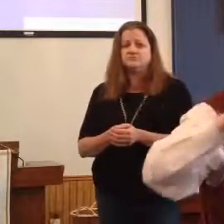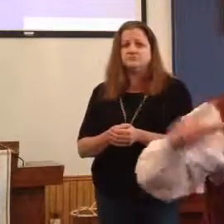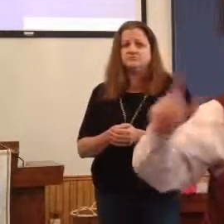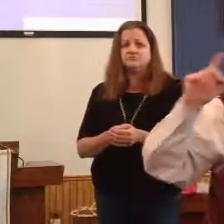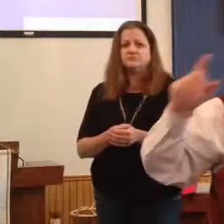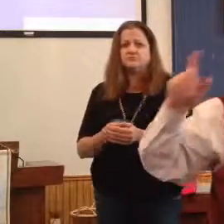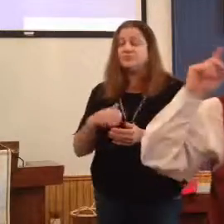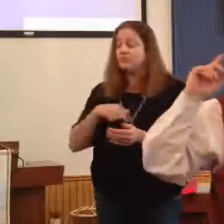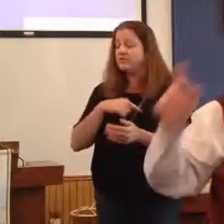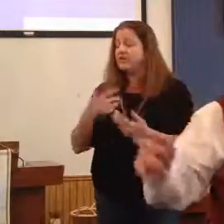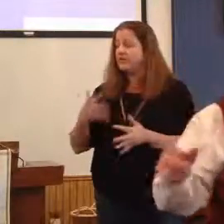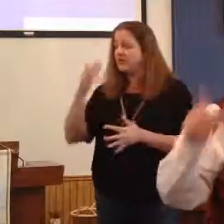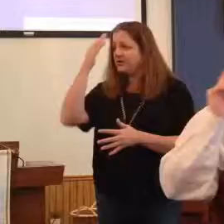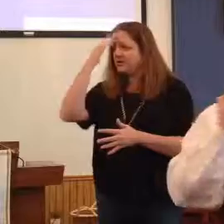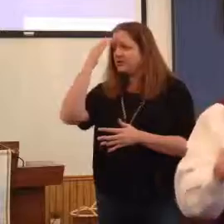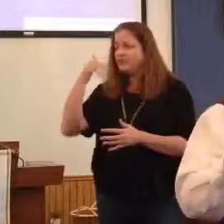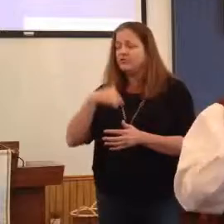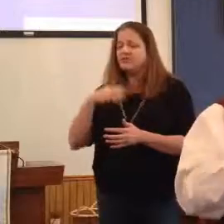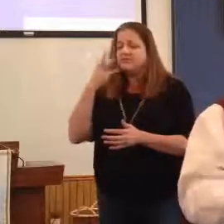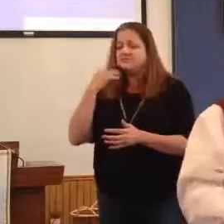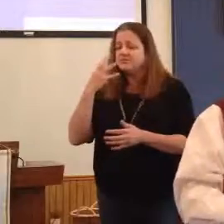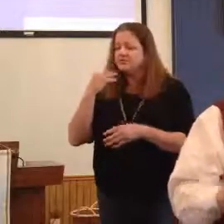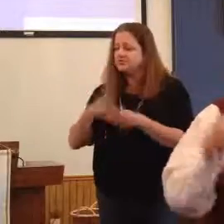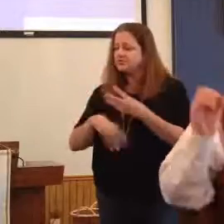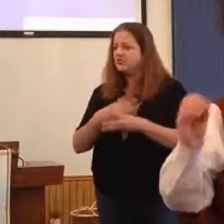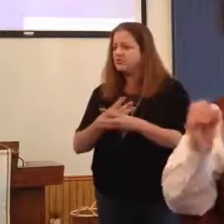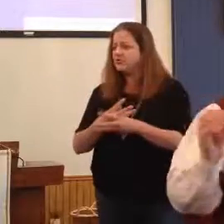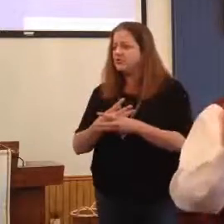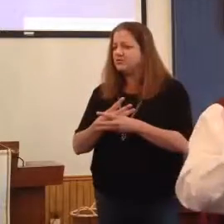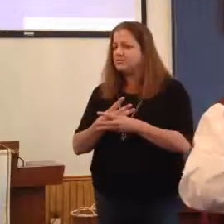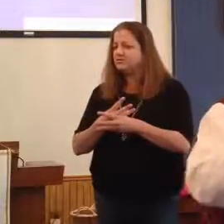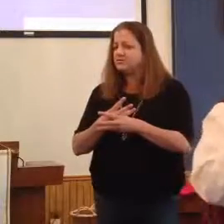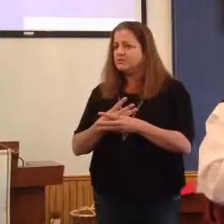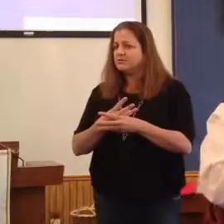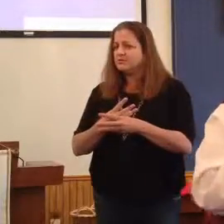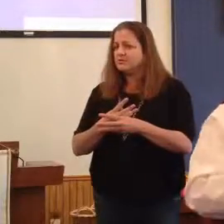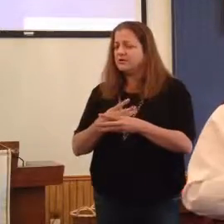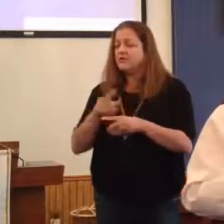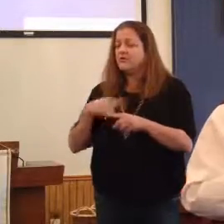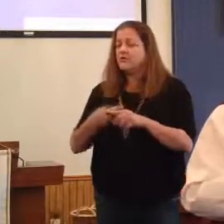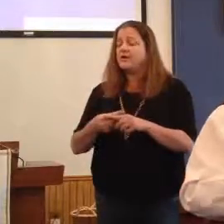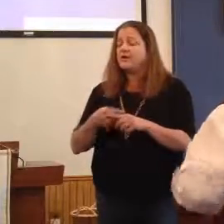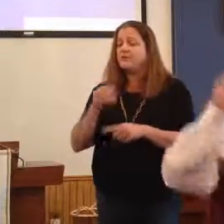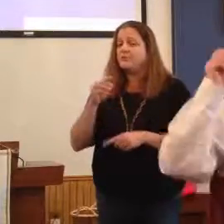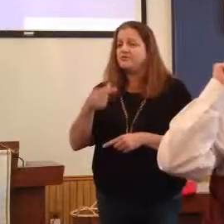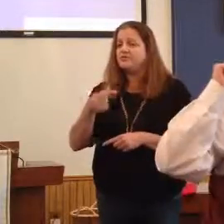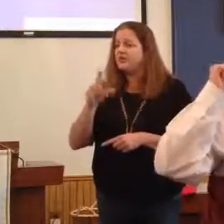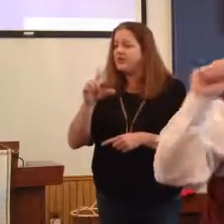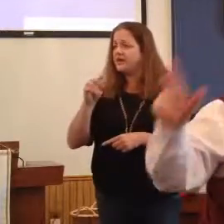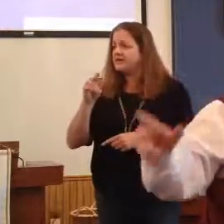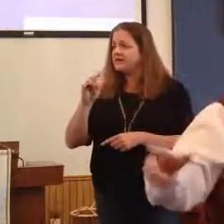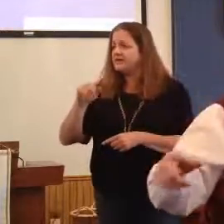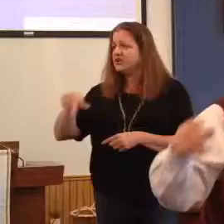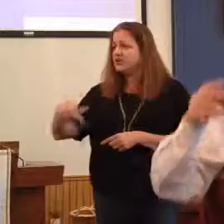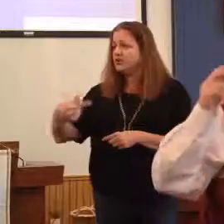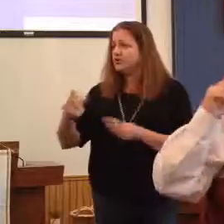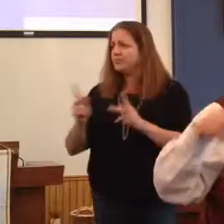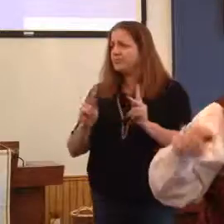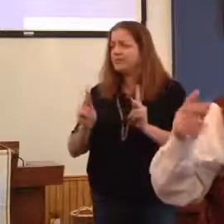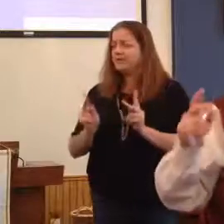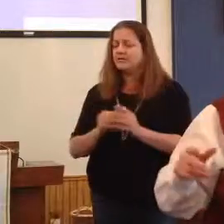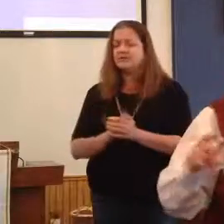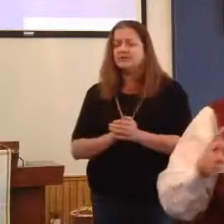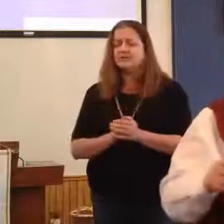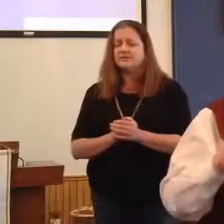Most of us here know that we experience the world differently as GLBTQ people. We experience it